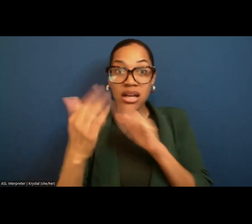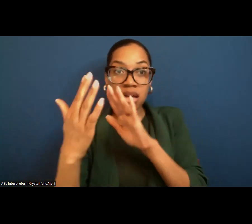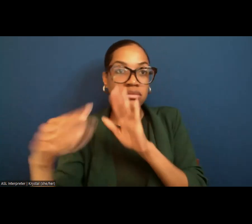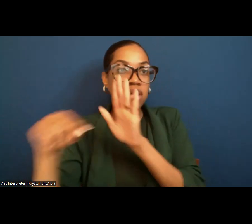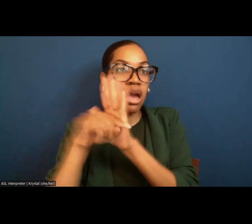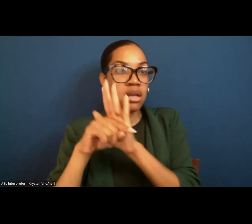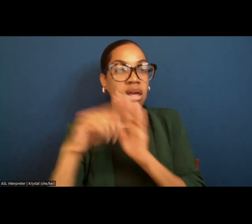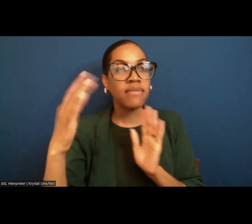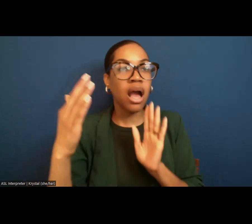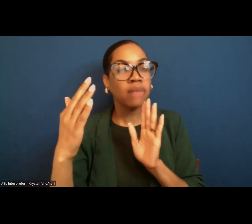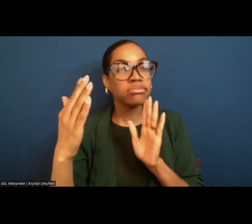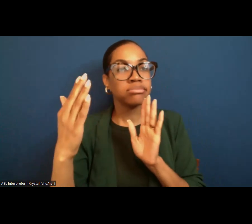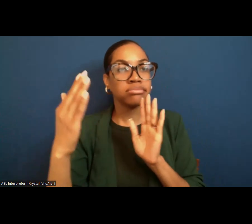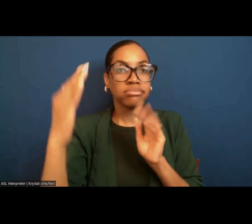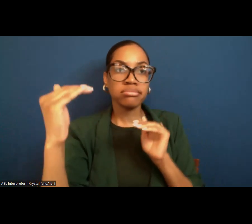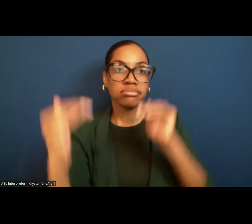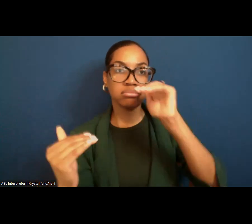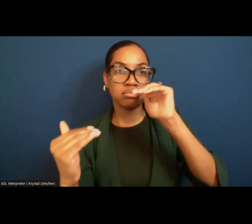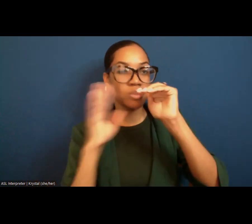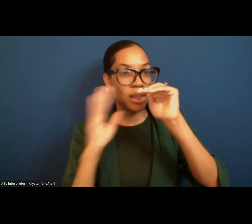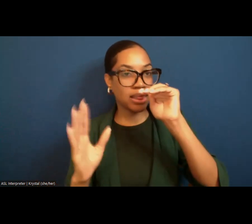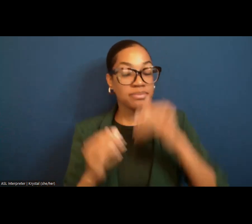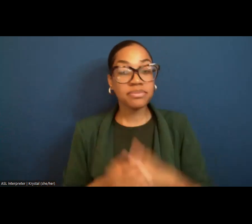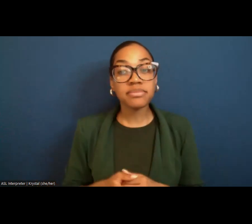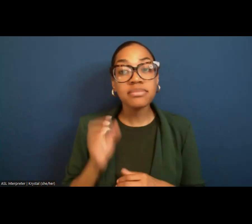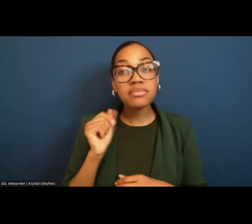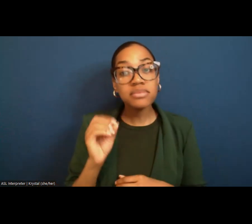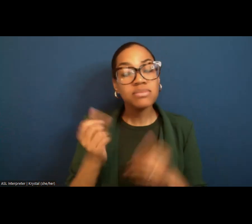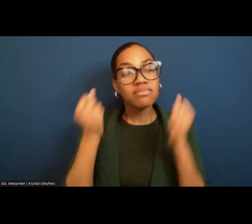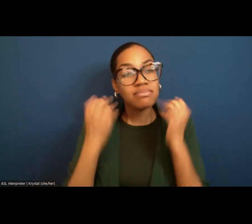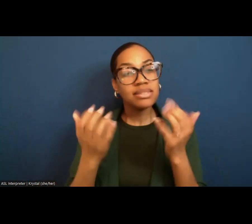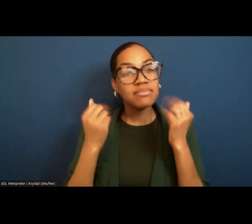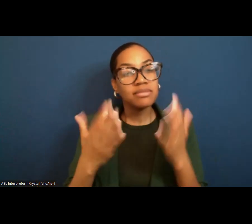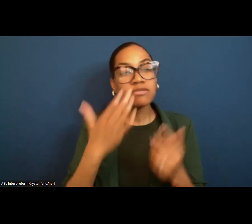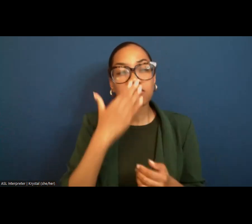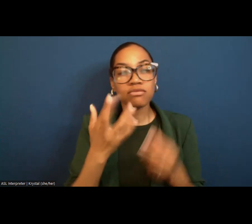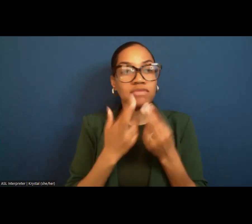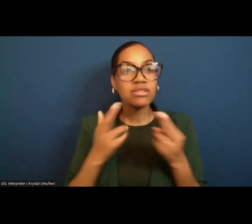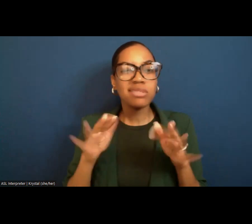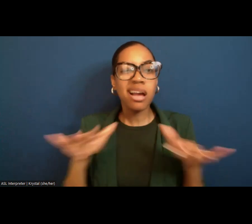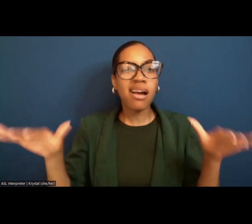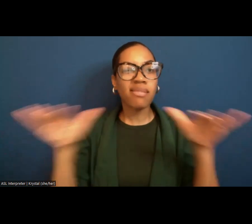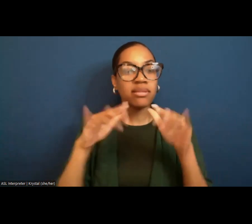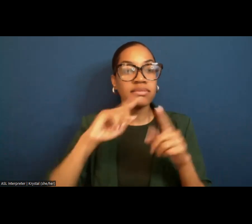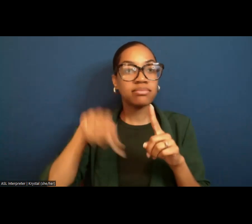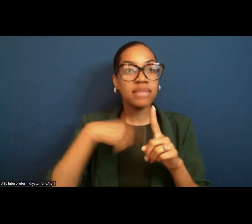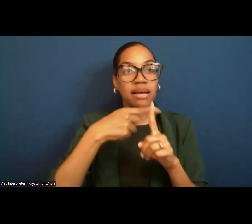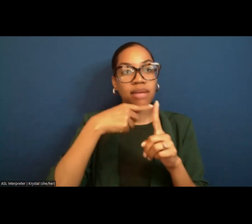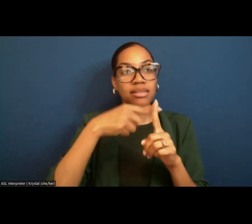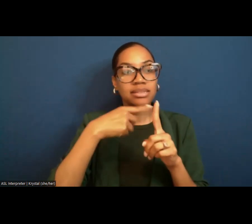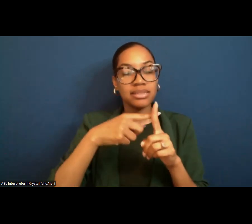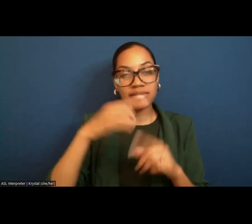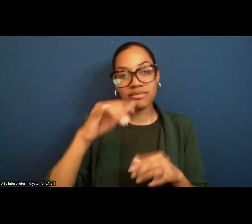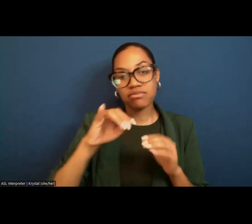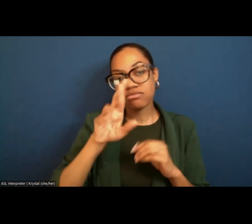So there are loads of research articles out there about positive racial identity. Some of them have actually been written by some